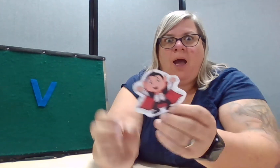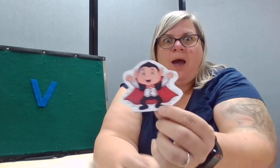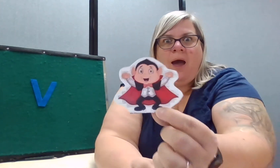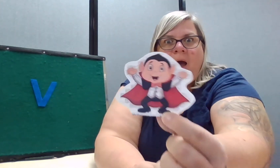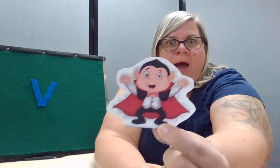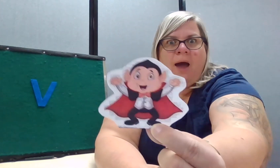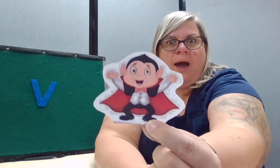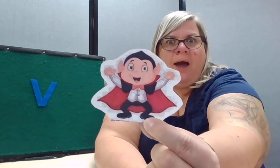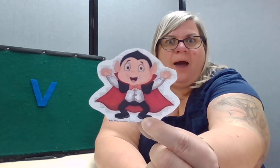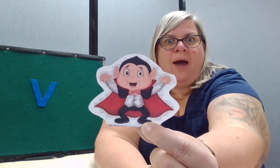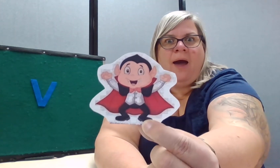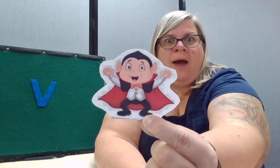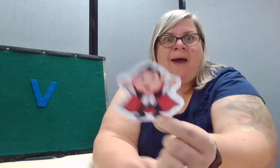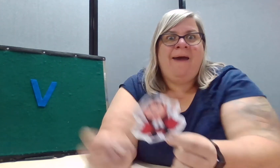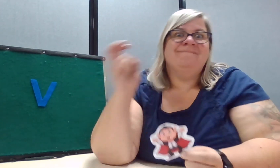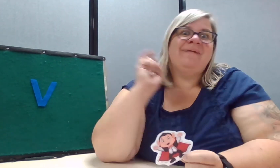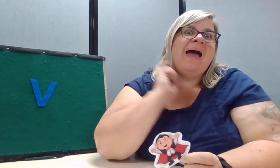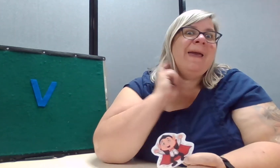It's a vampire.